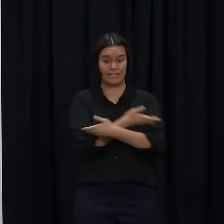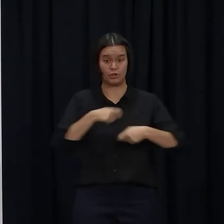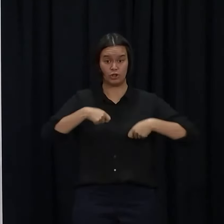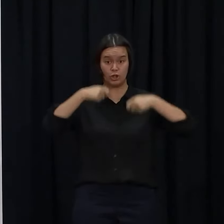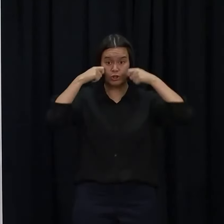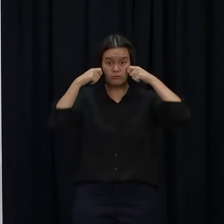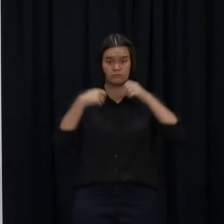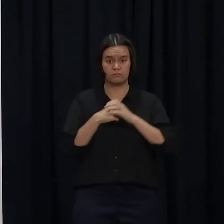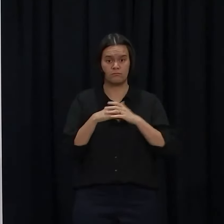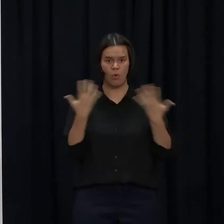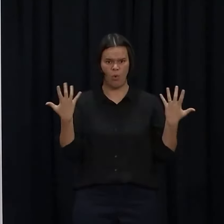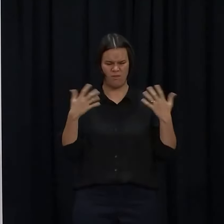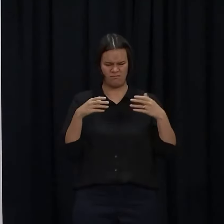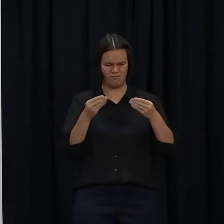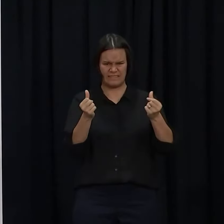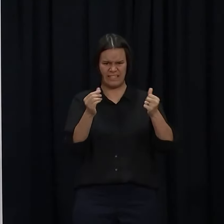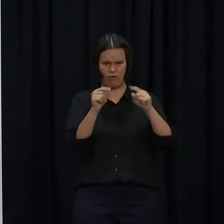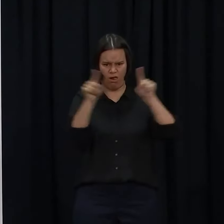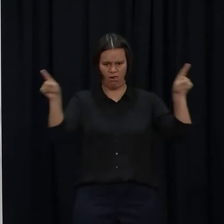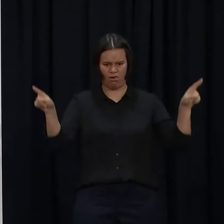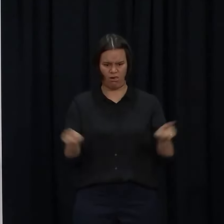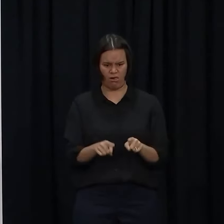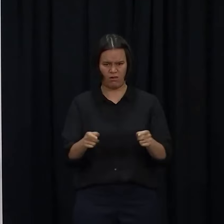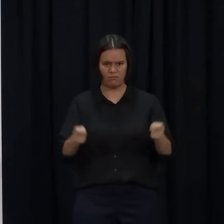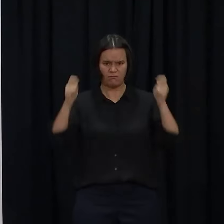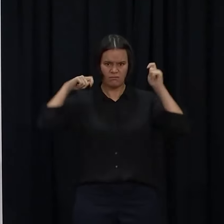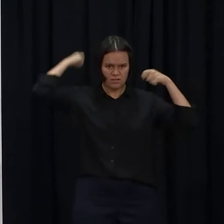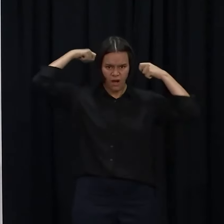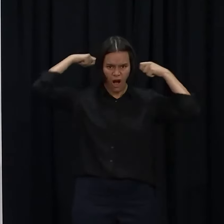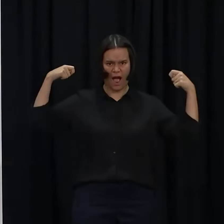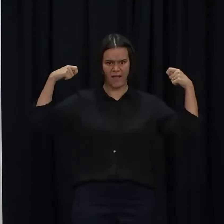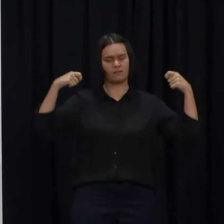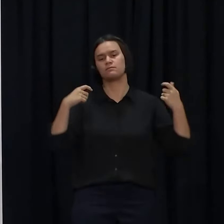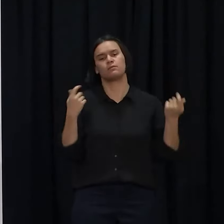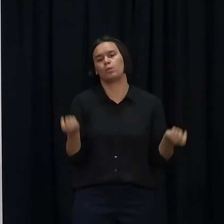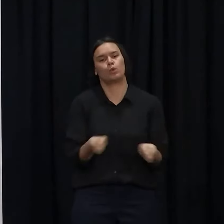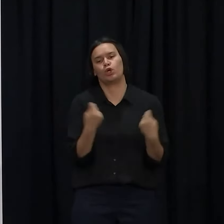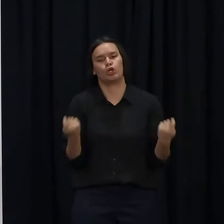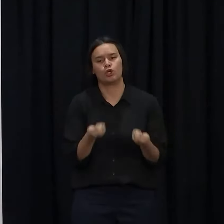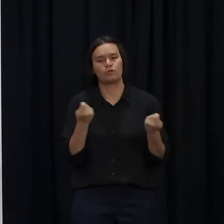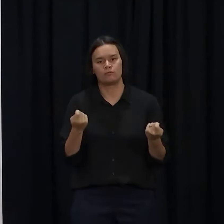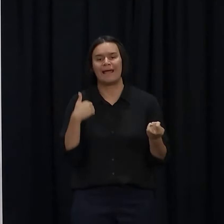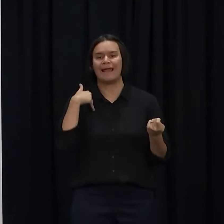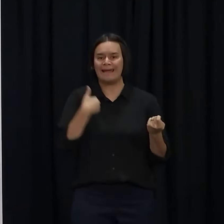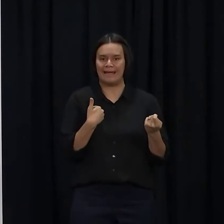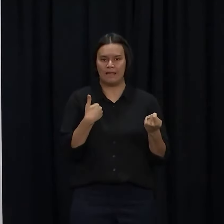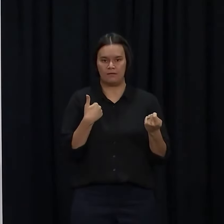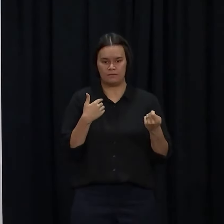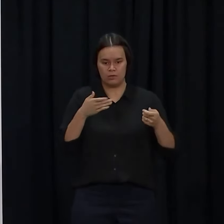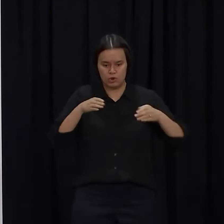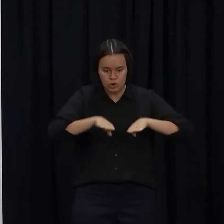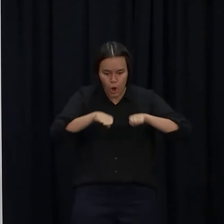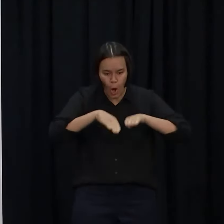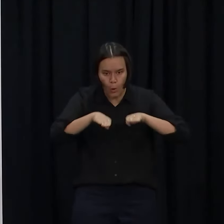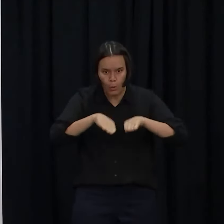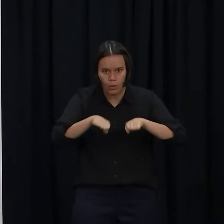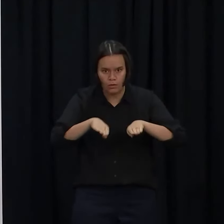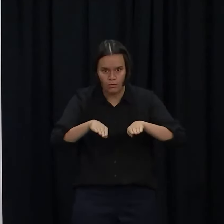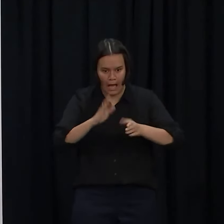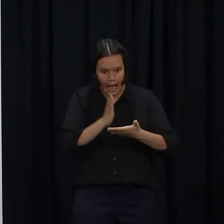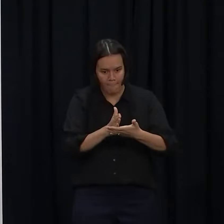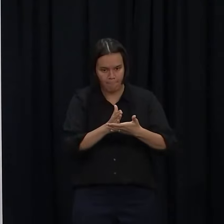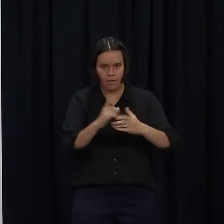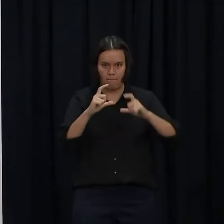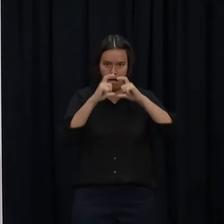over your face as a face mask does, rather than just simply a scarf wrapped around your face.